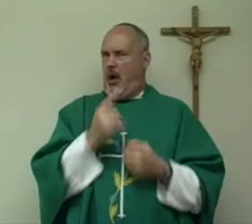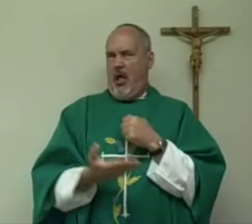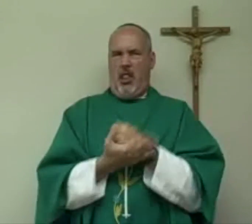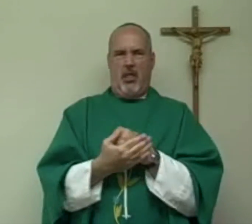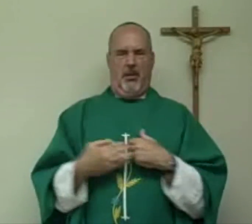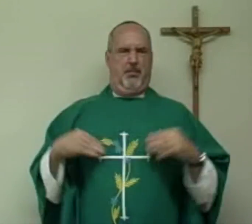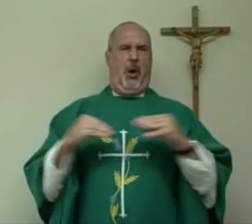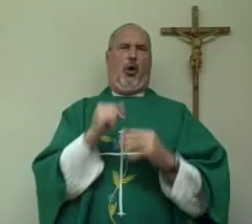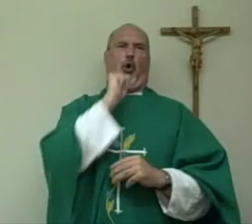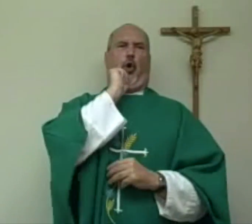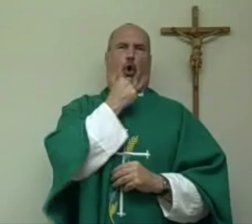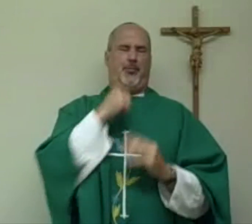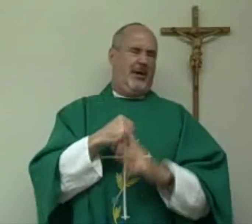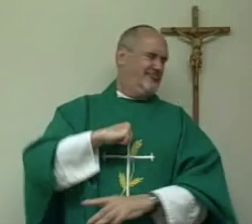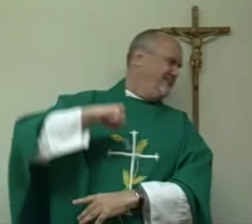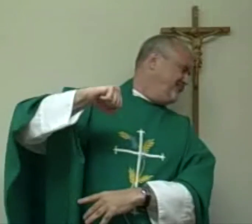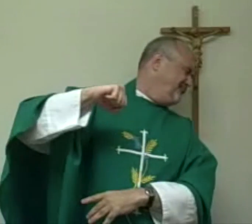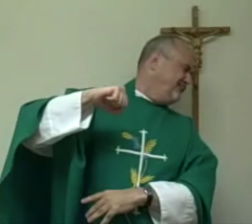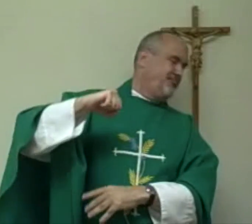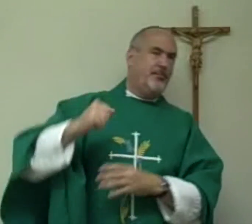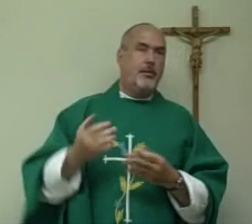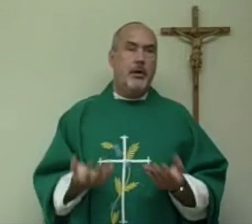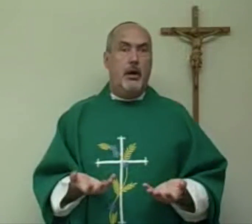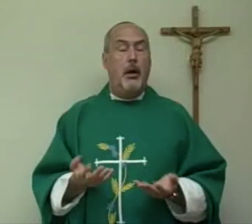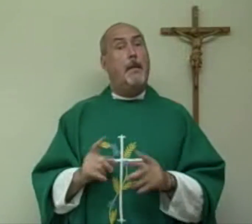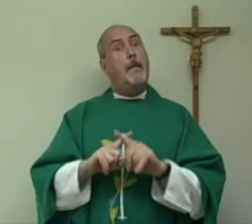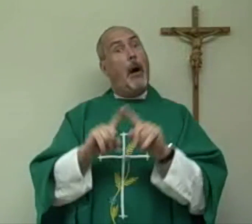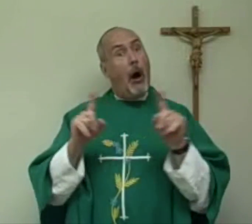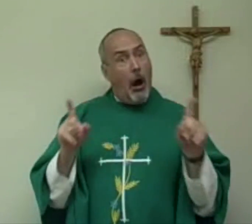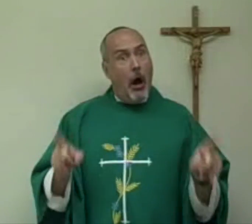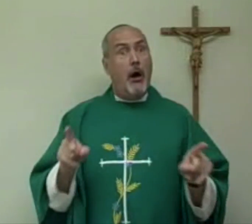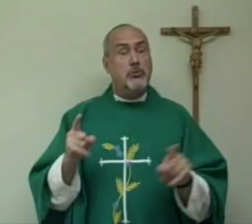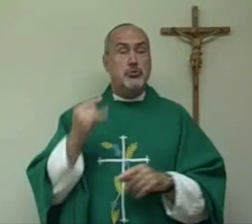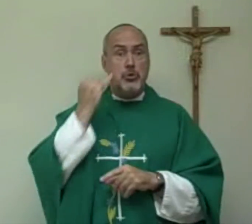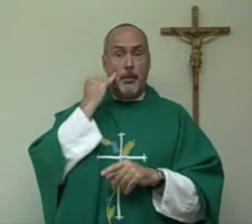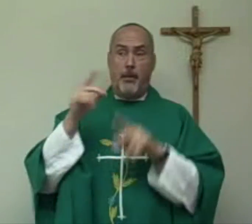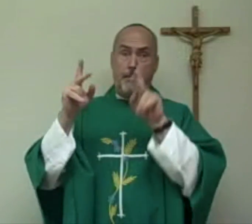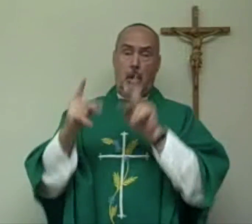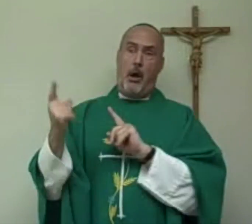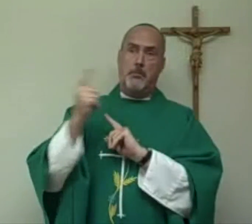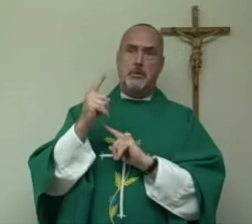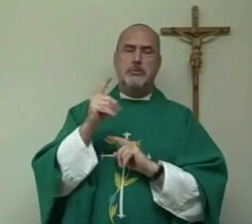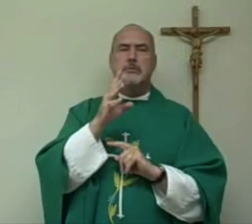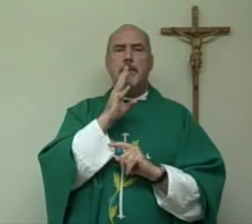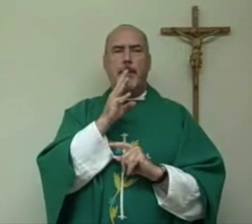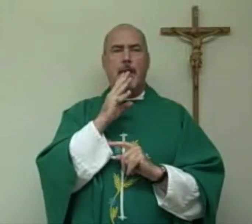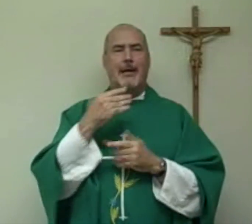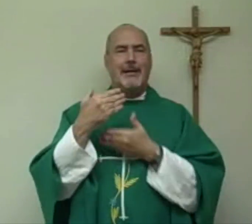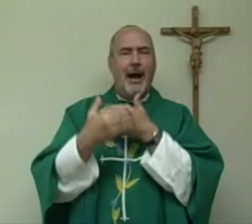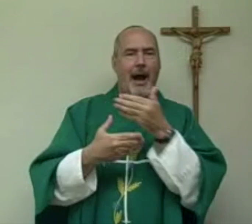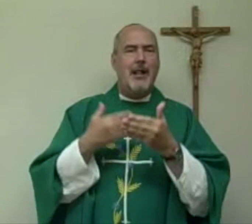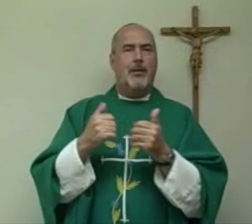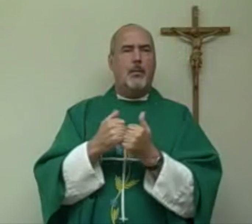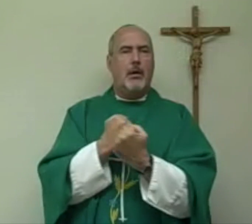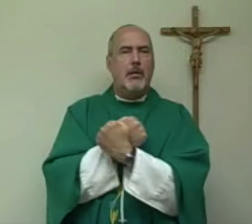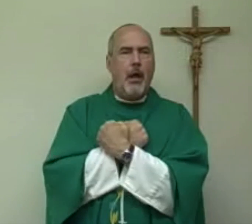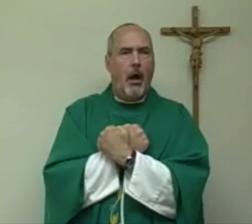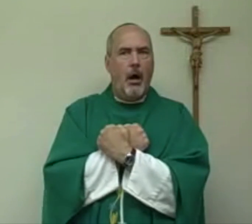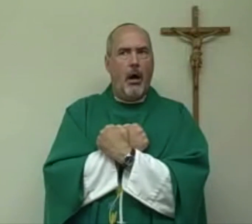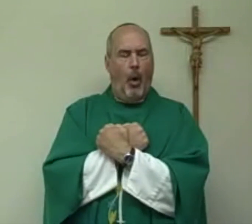lay it into me, it really doesn't help me. It hurts me and I become defensive. But if a person comes to me and